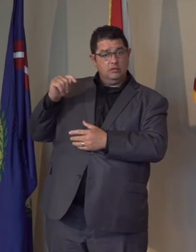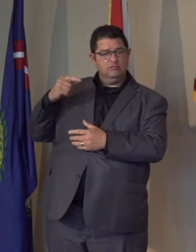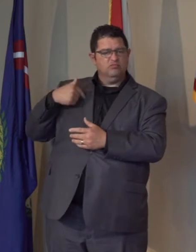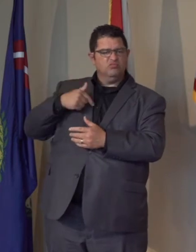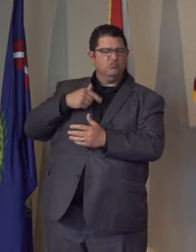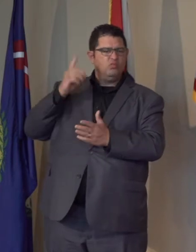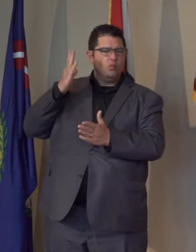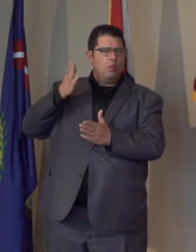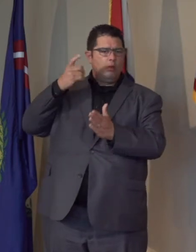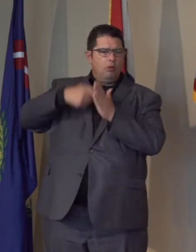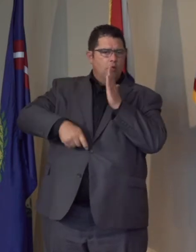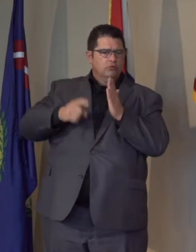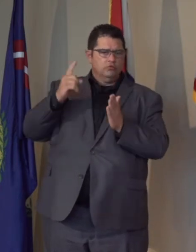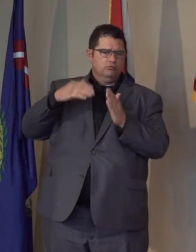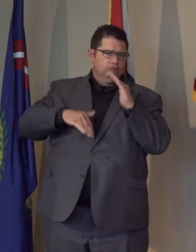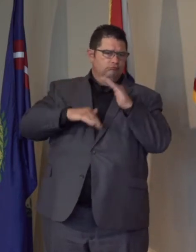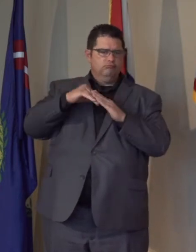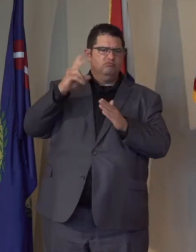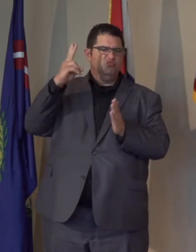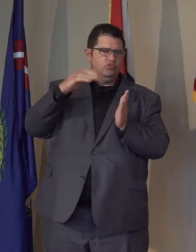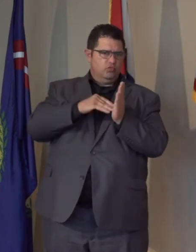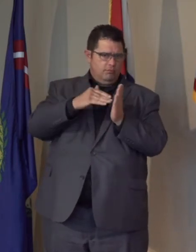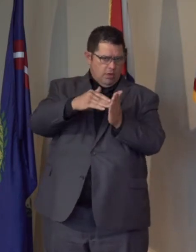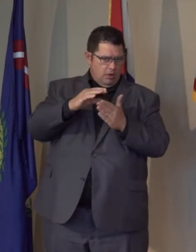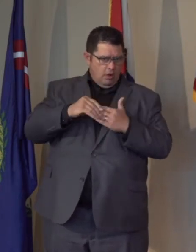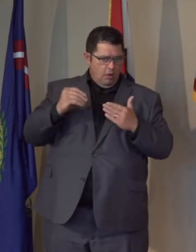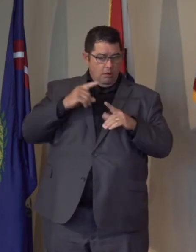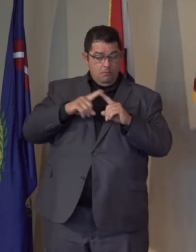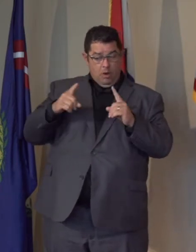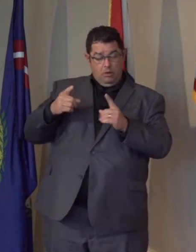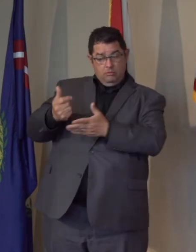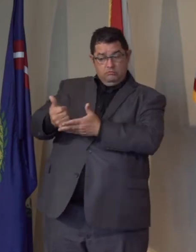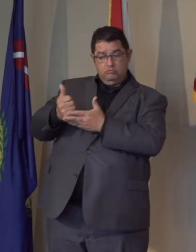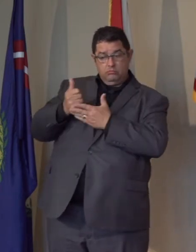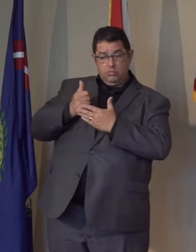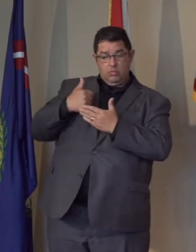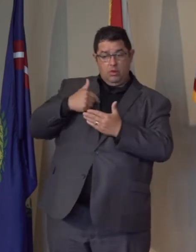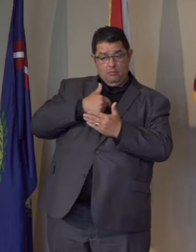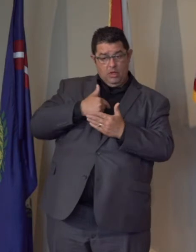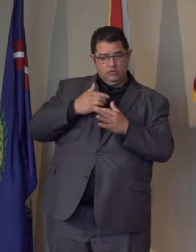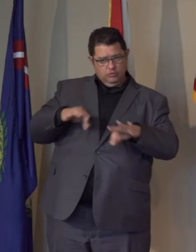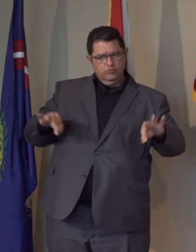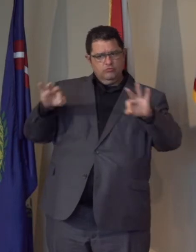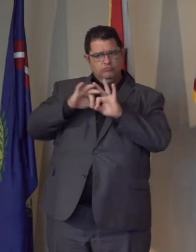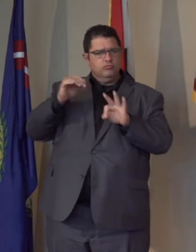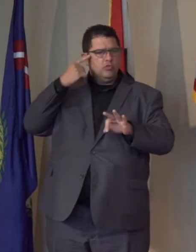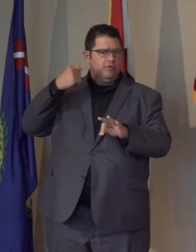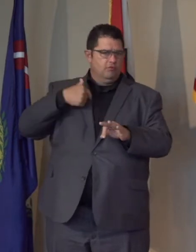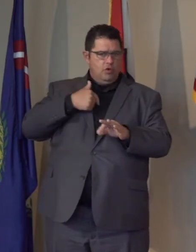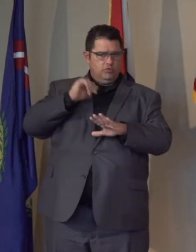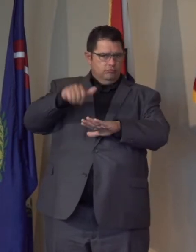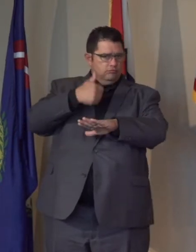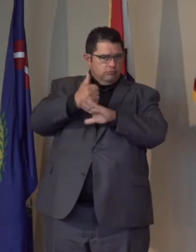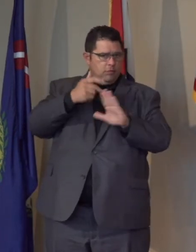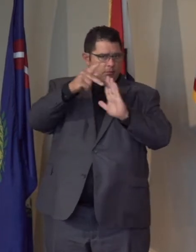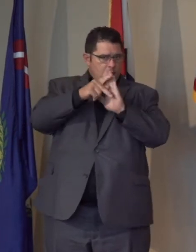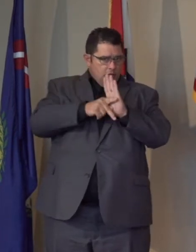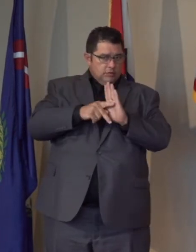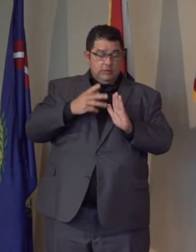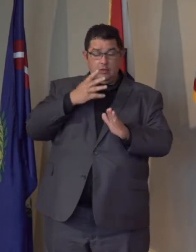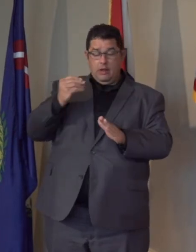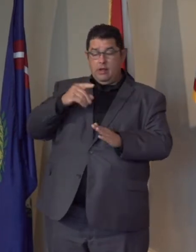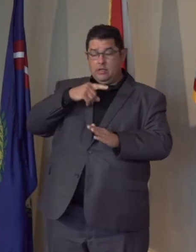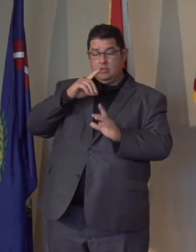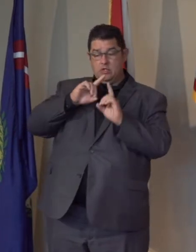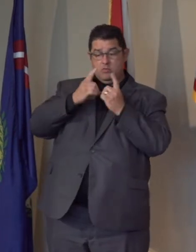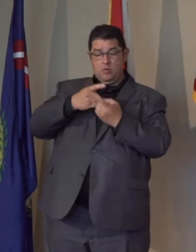But it's important information to have to set our policy moving forward. In fact, the County Department of Public Health will be